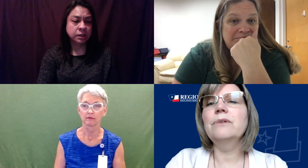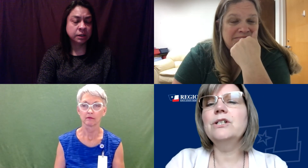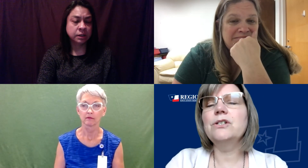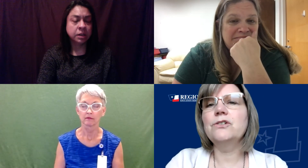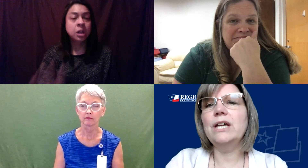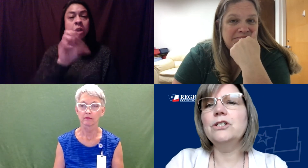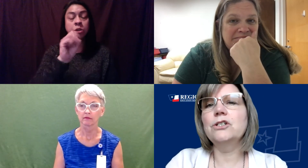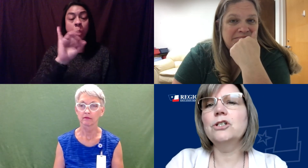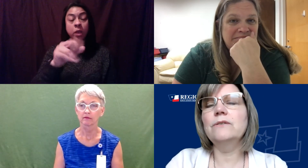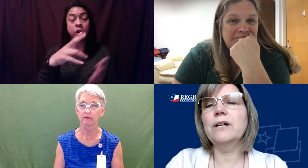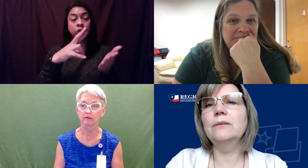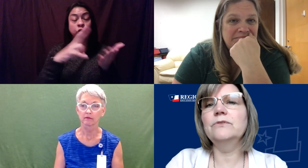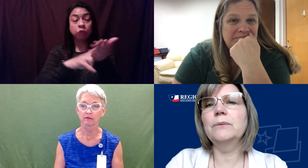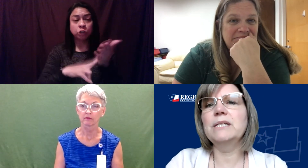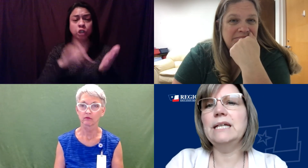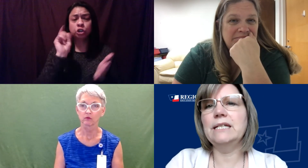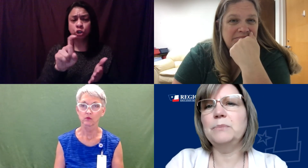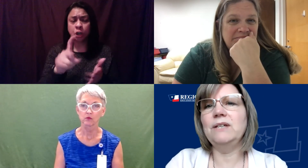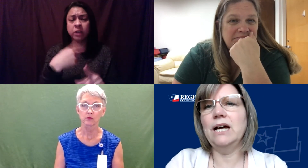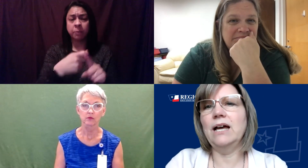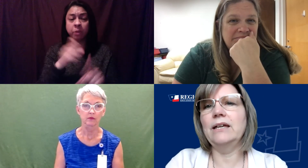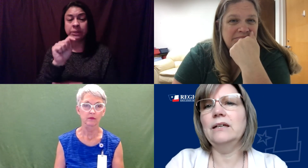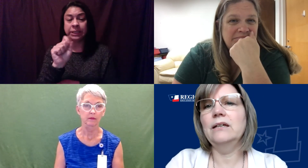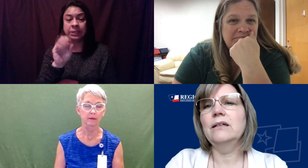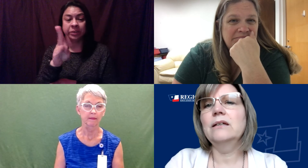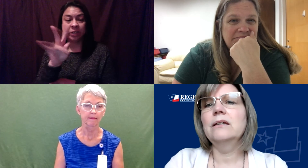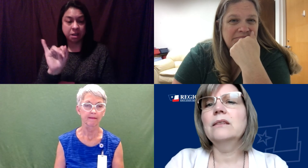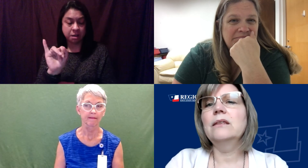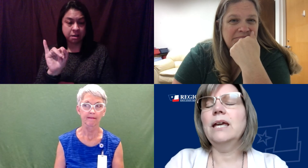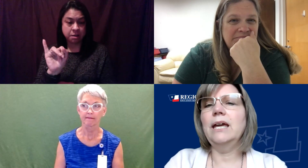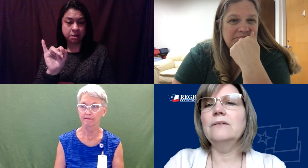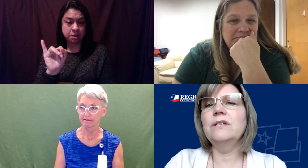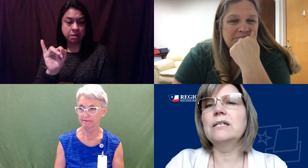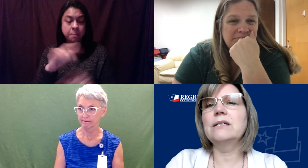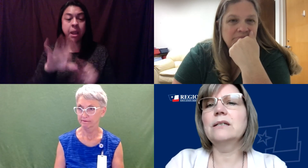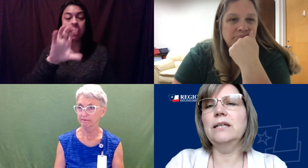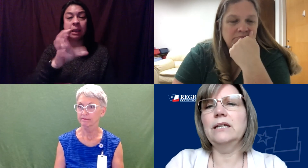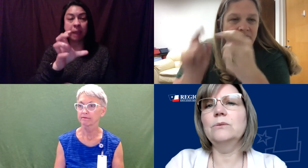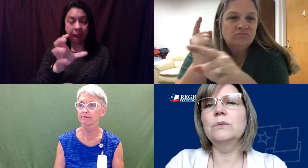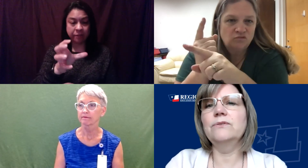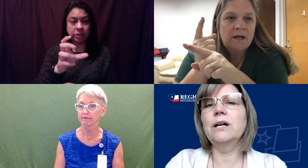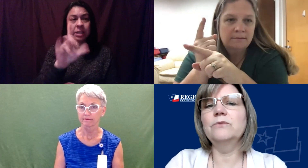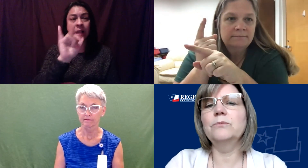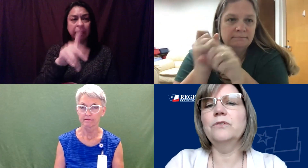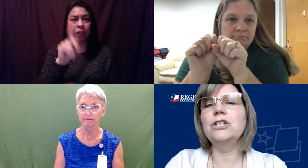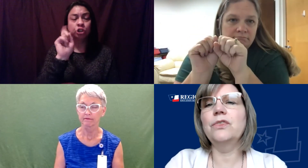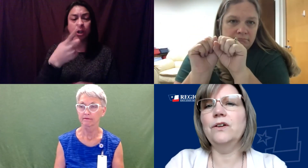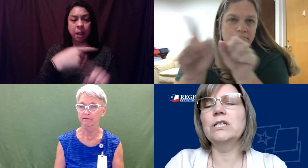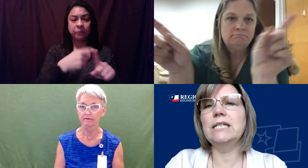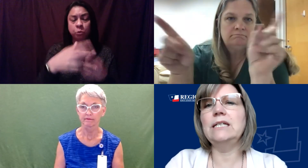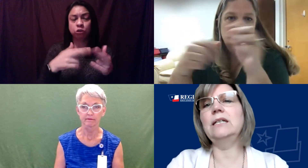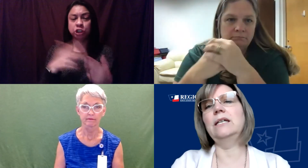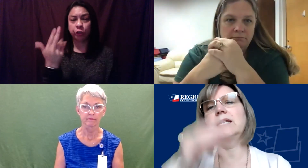So the registration should have come from TSBVI. The Canvas link would have come from